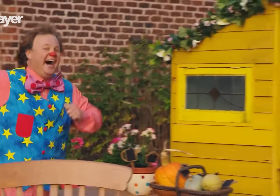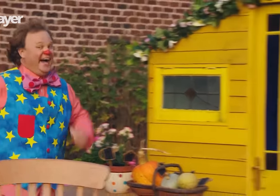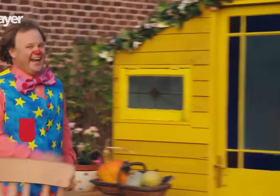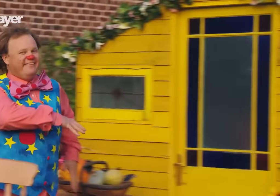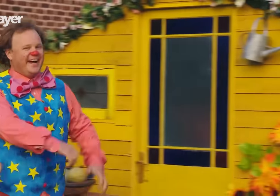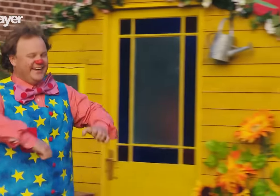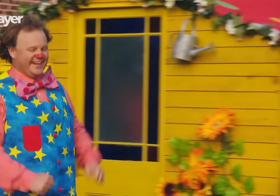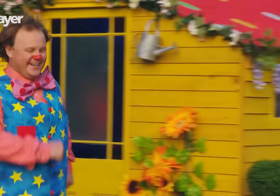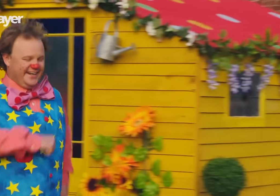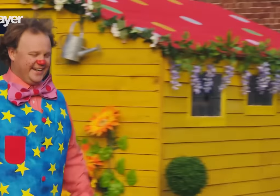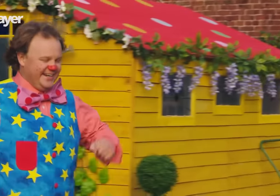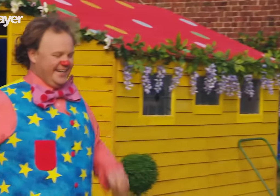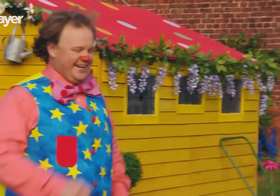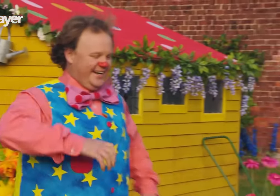I don't know.